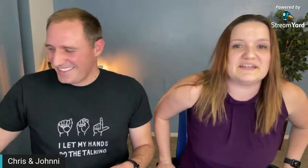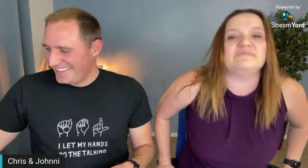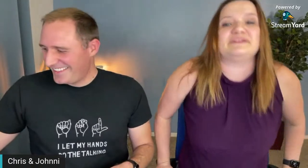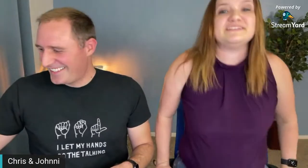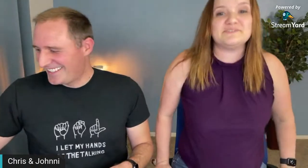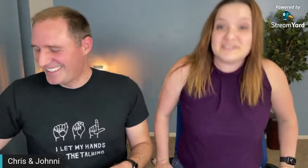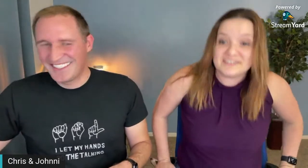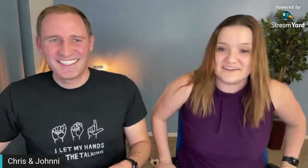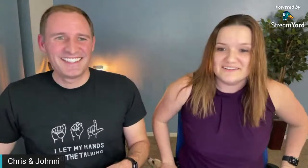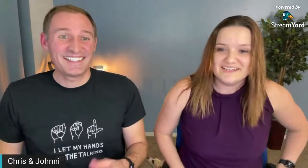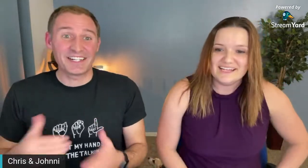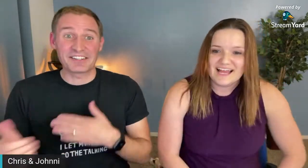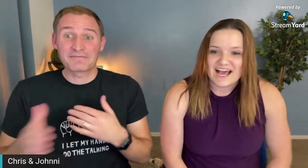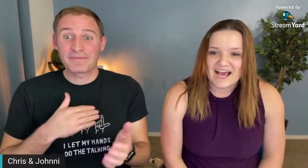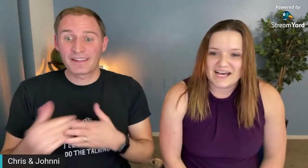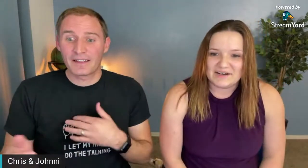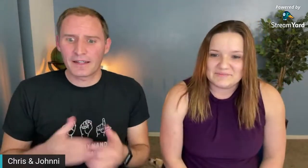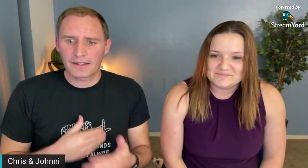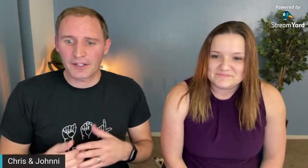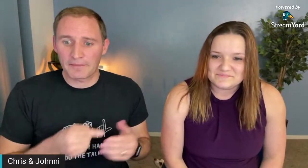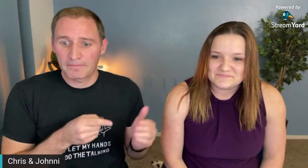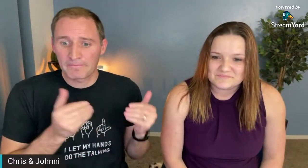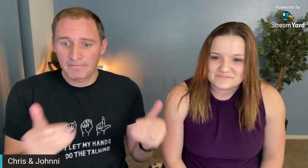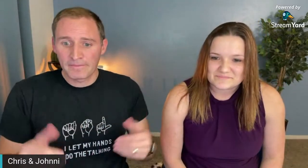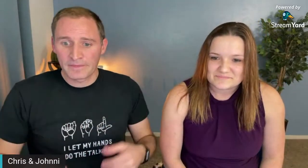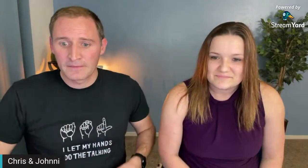but he's doing good. Anyways, go